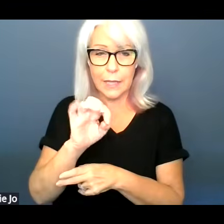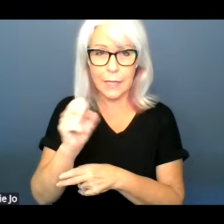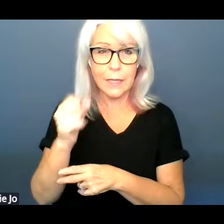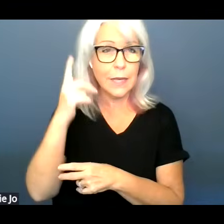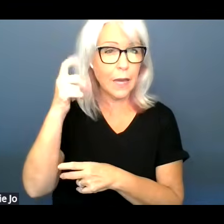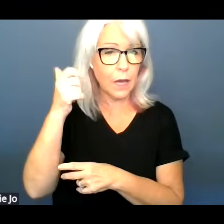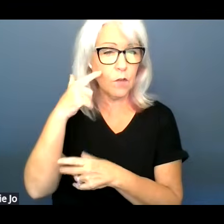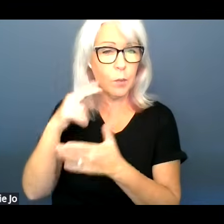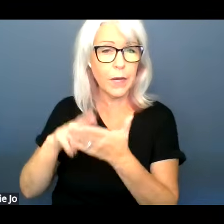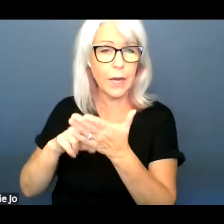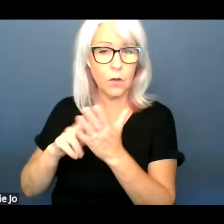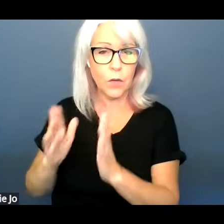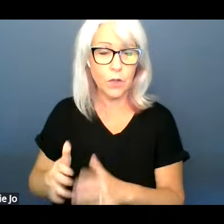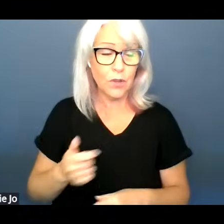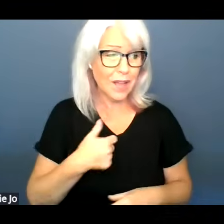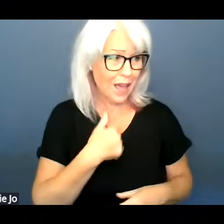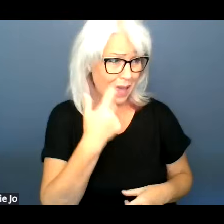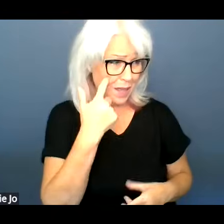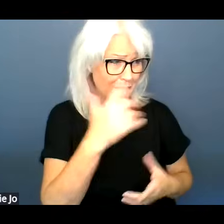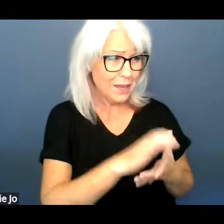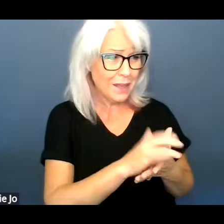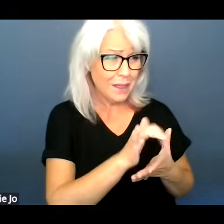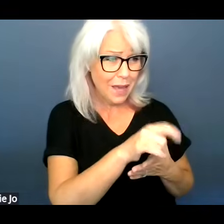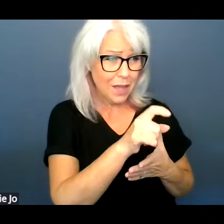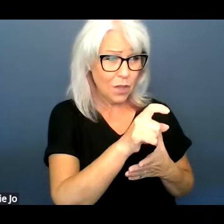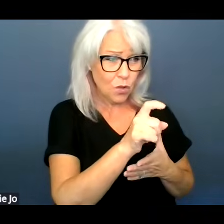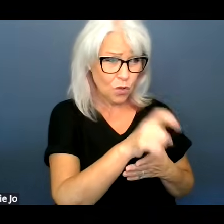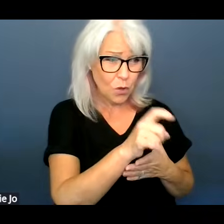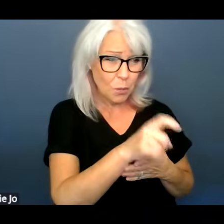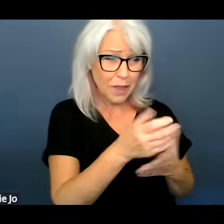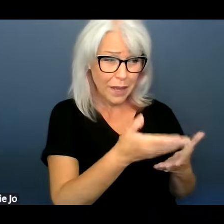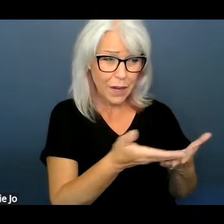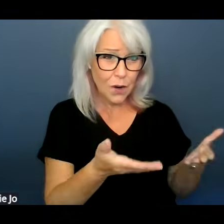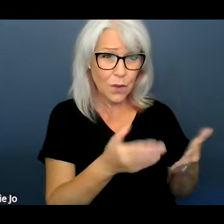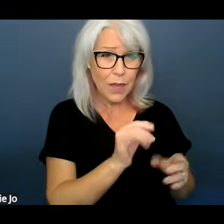though. I really believe that. yeah, I think that should be in there as well.